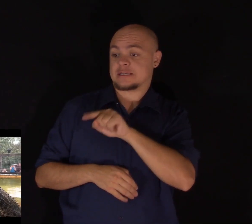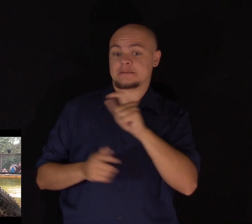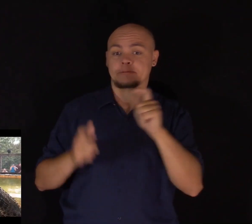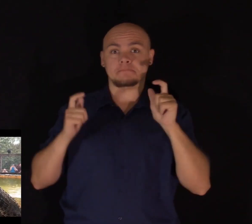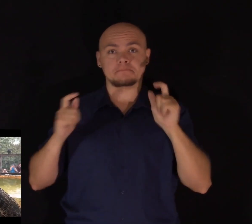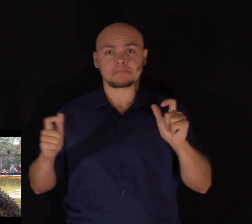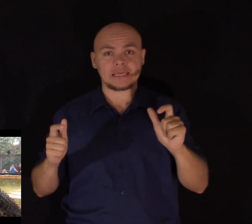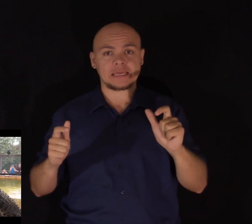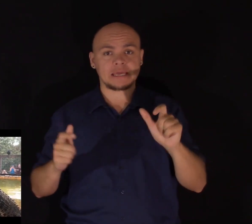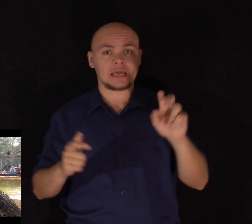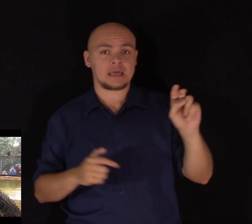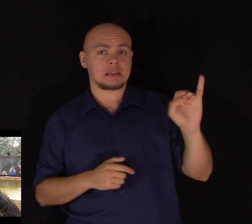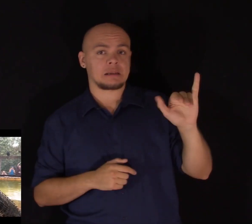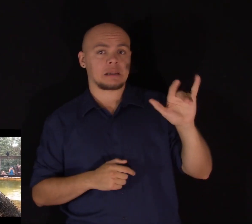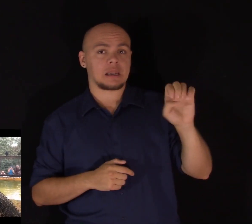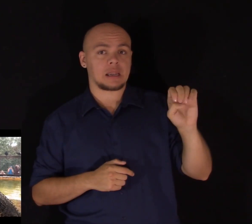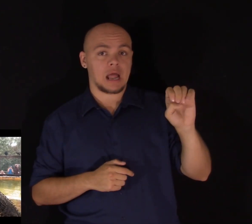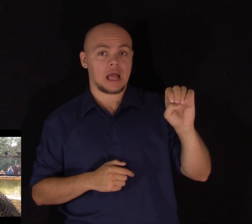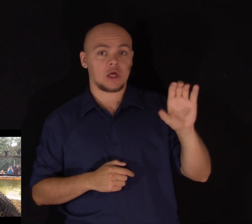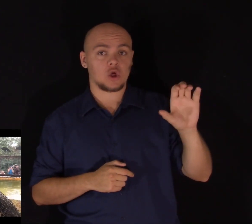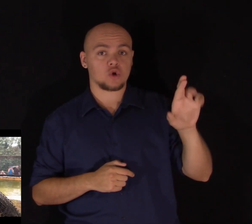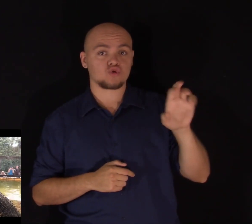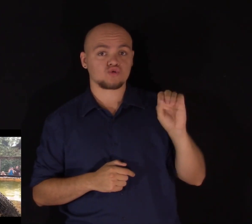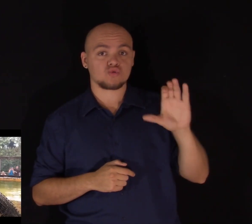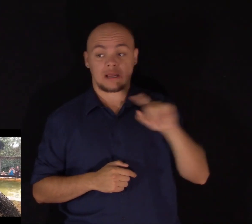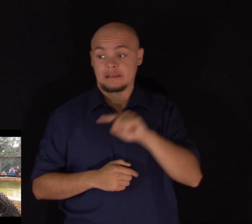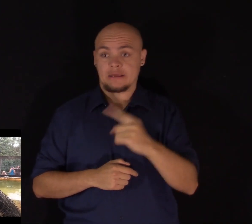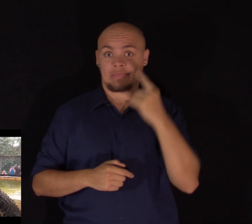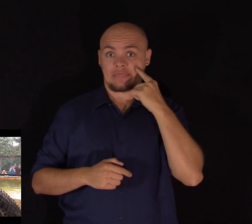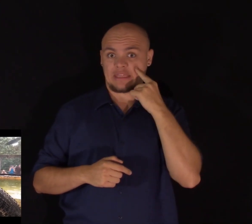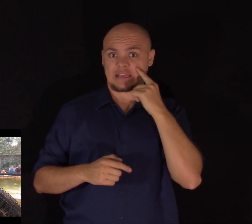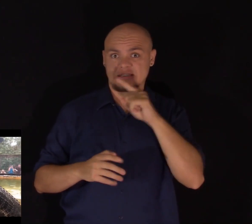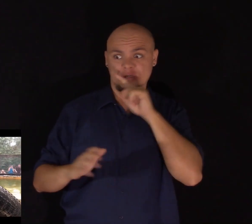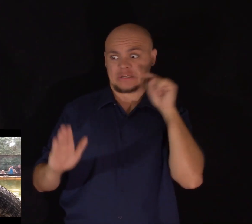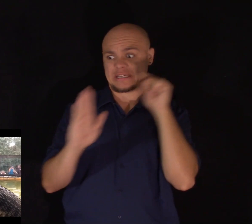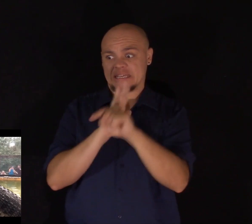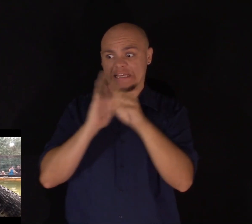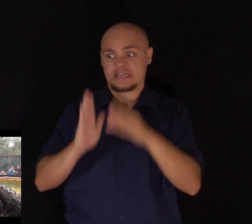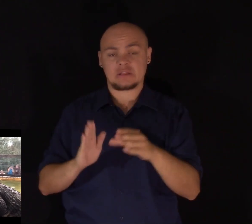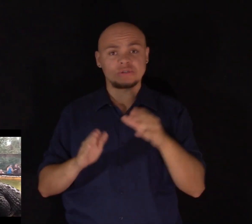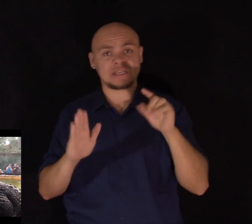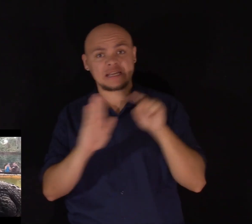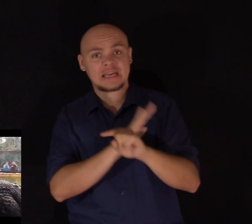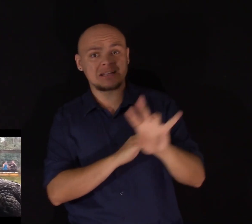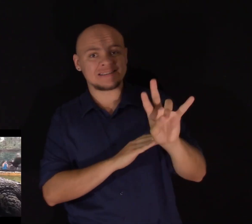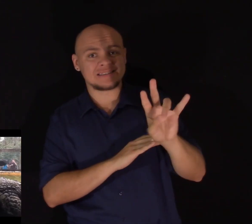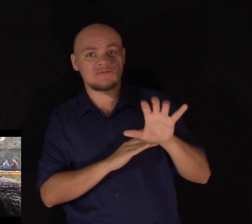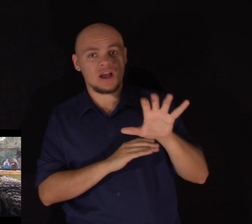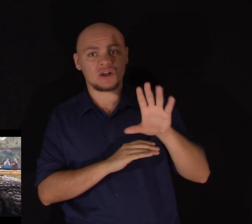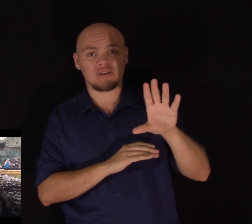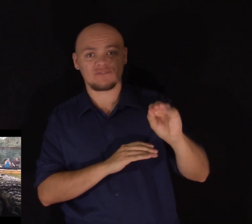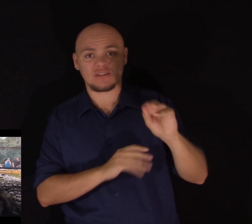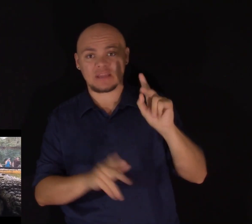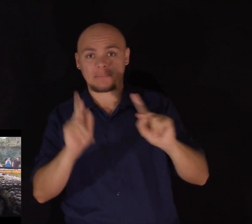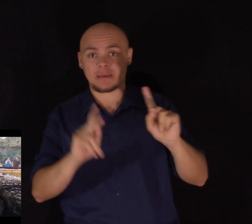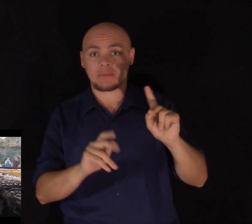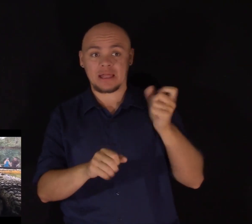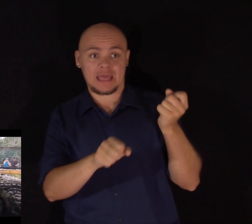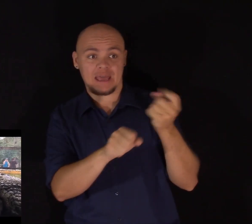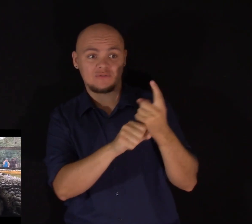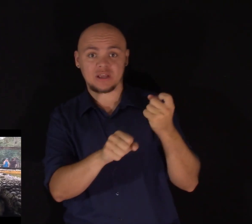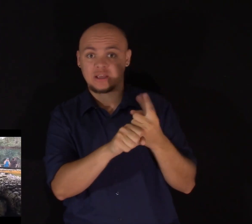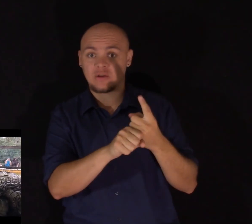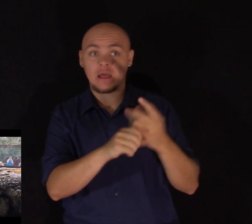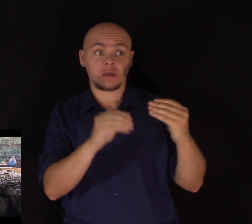Nile crocodiles are thought of as vicious killers, killing over 750 people each year. That's more than twice the